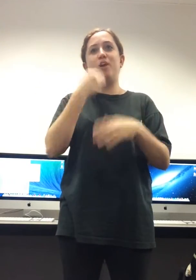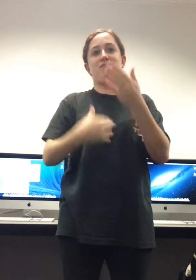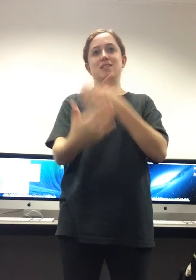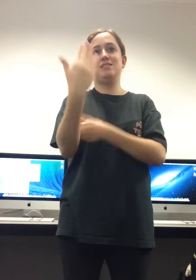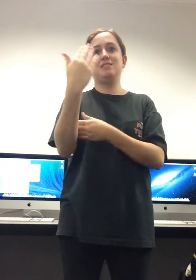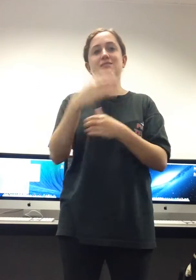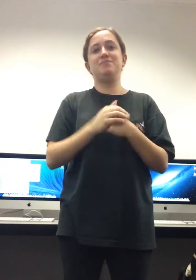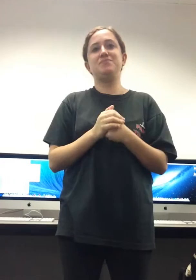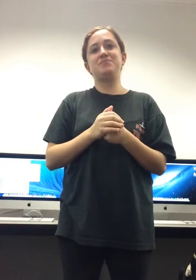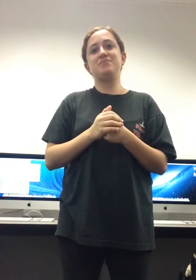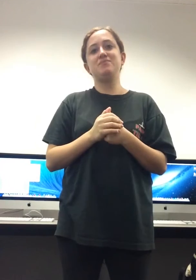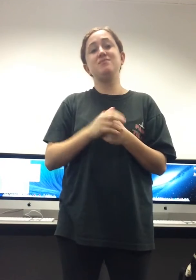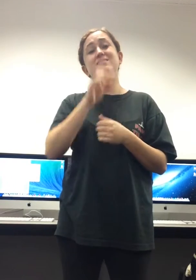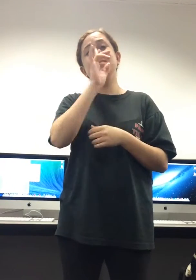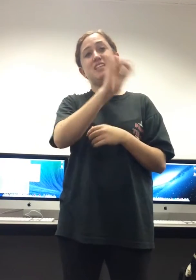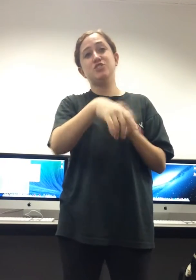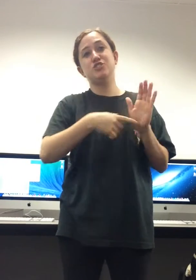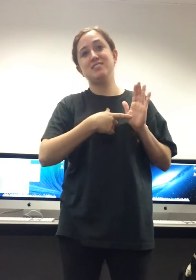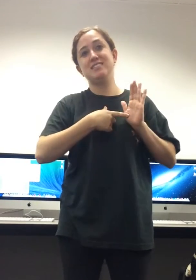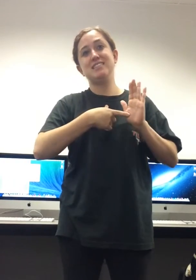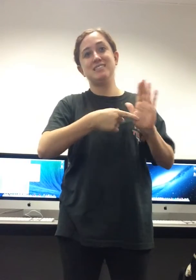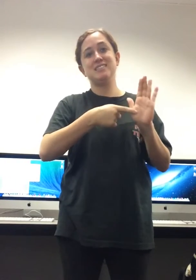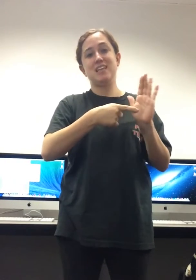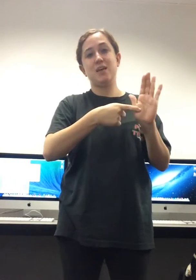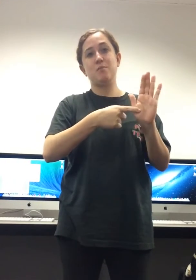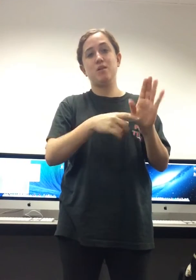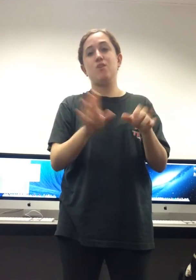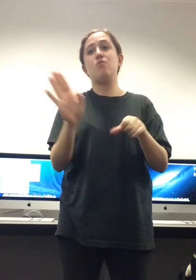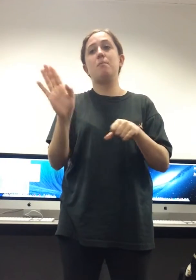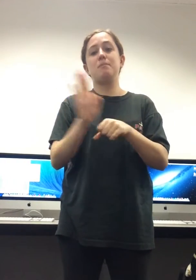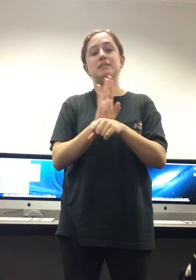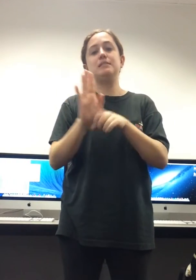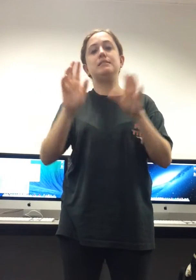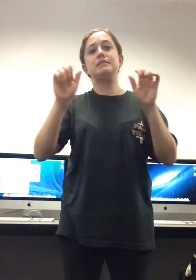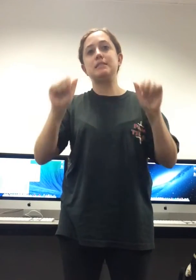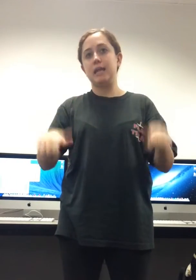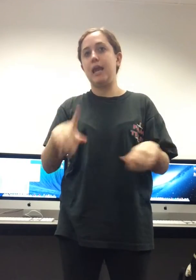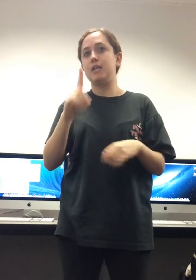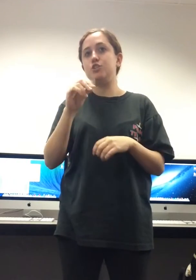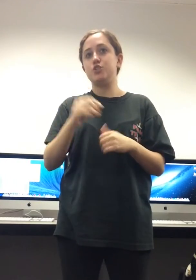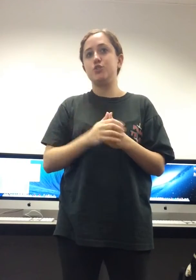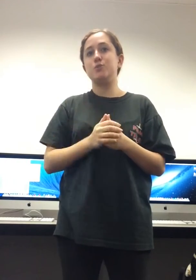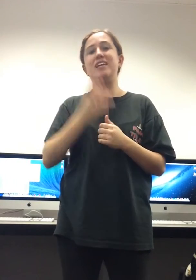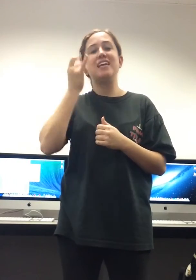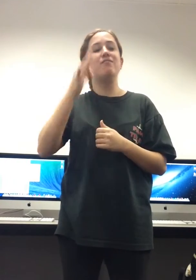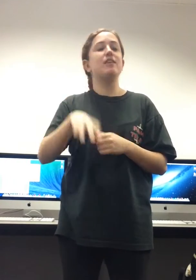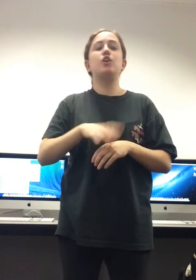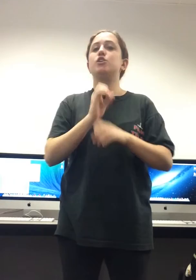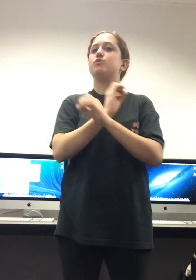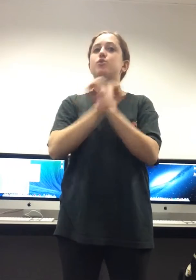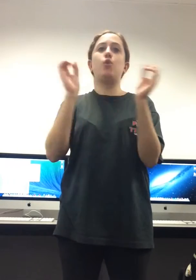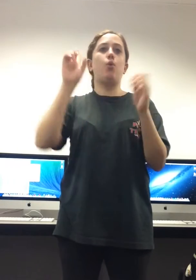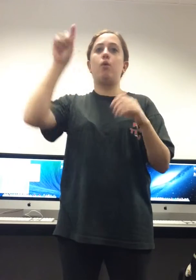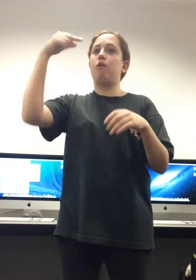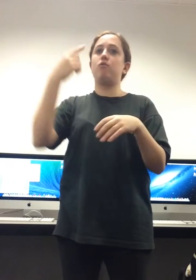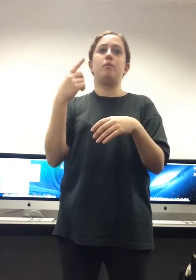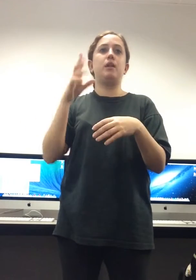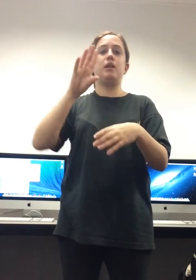can do. Not that they always do, but what they can do if there is no regulation and there is no